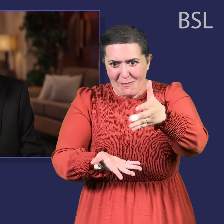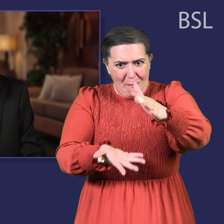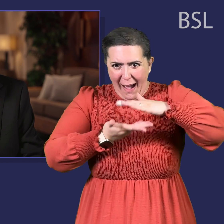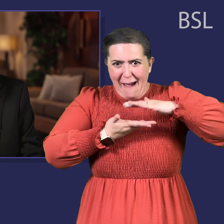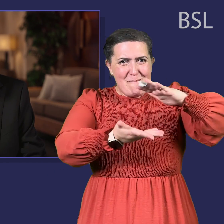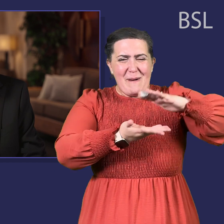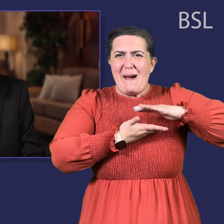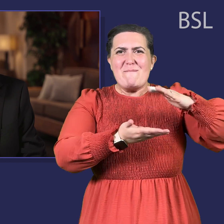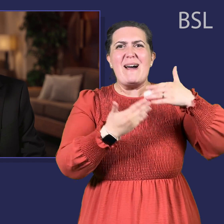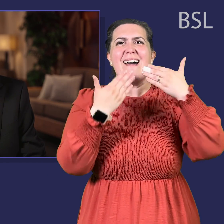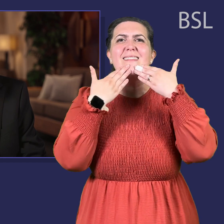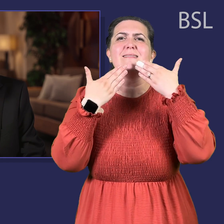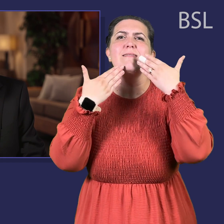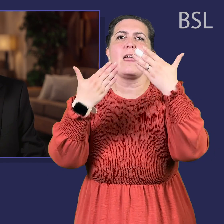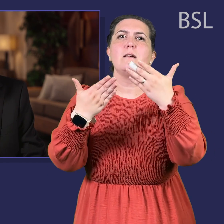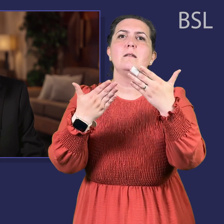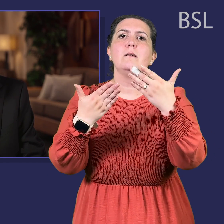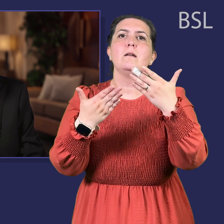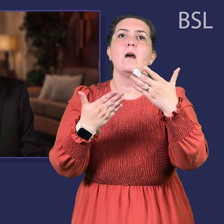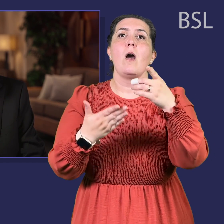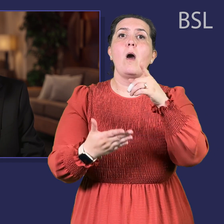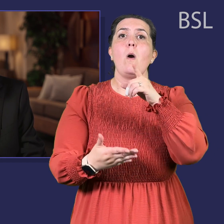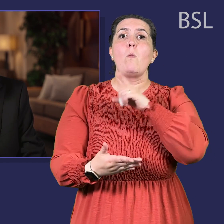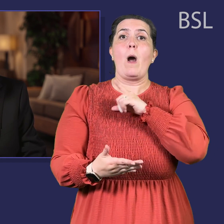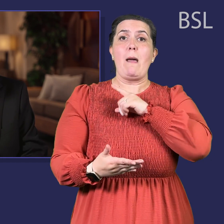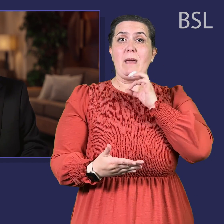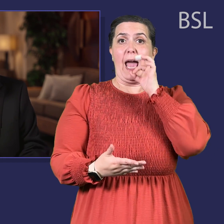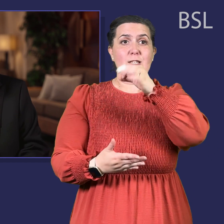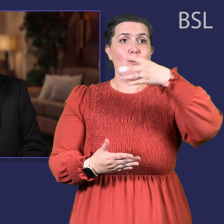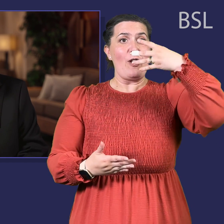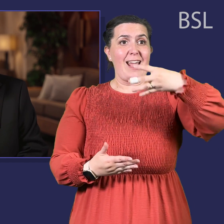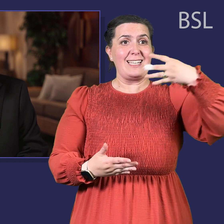received. Thank you for responding to my